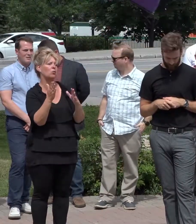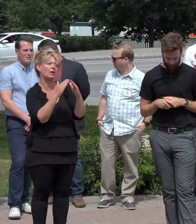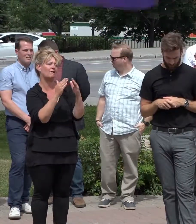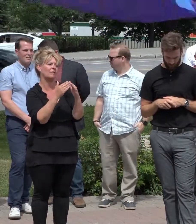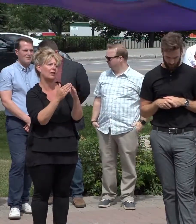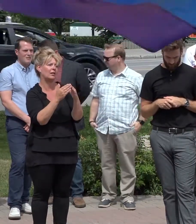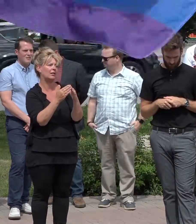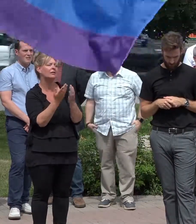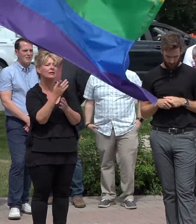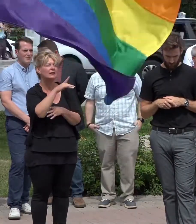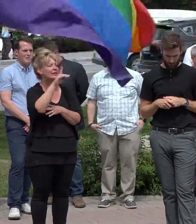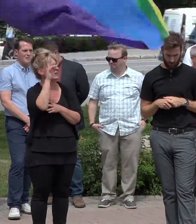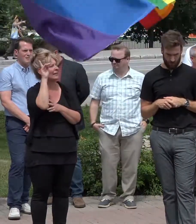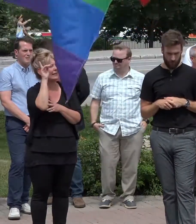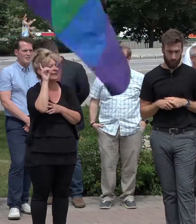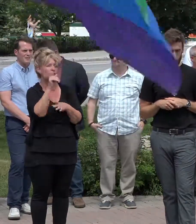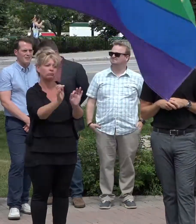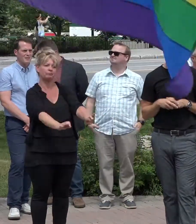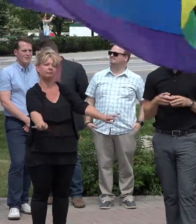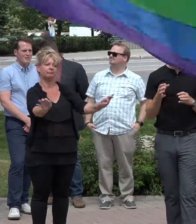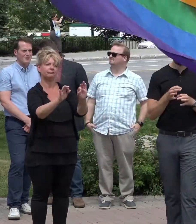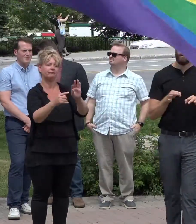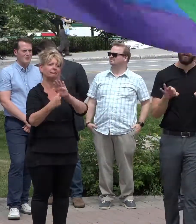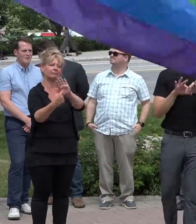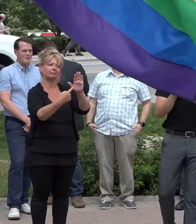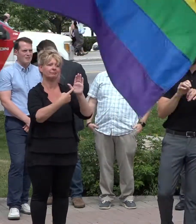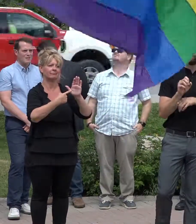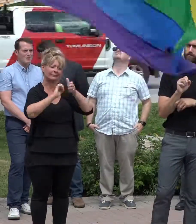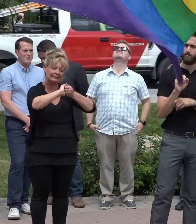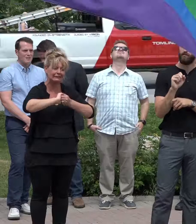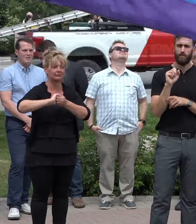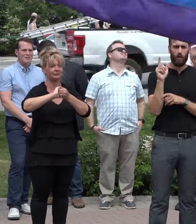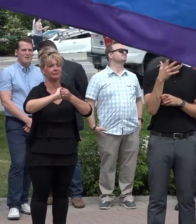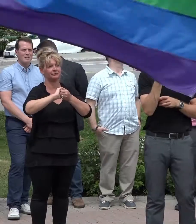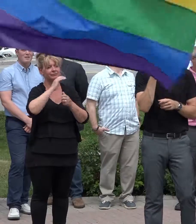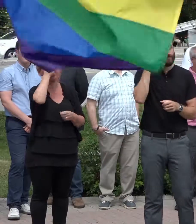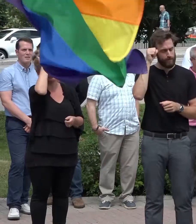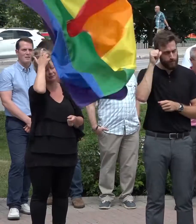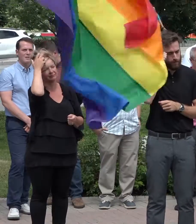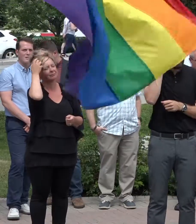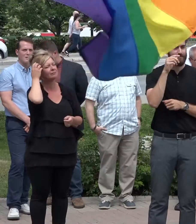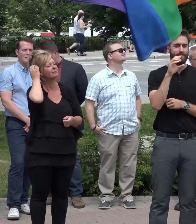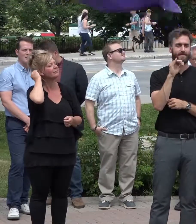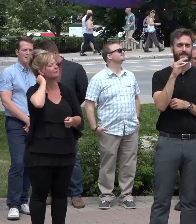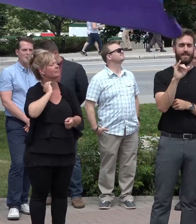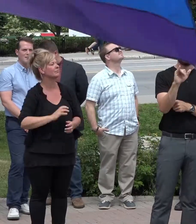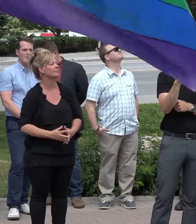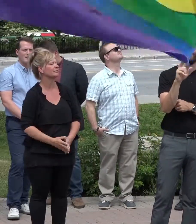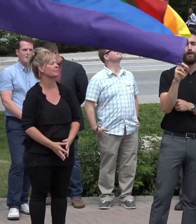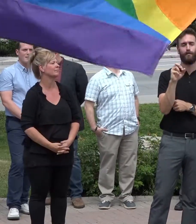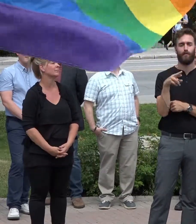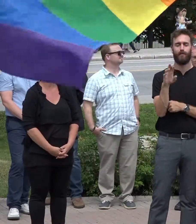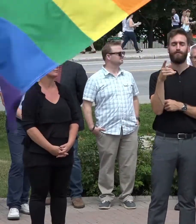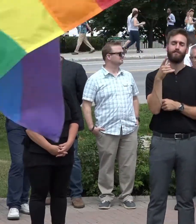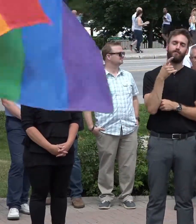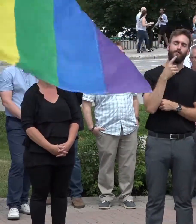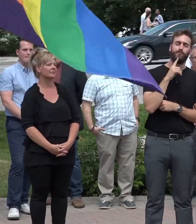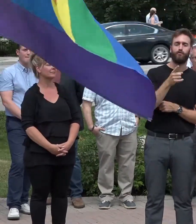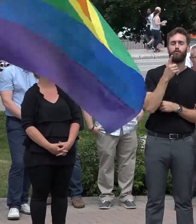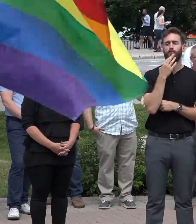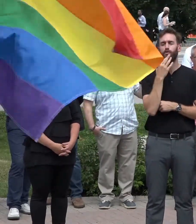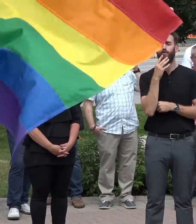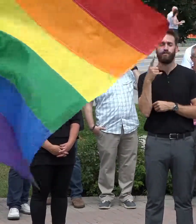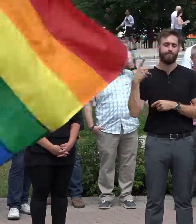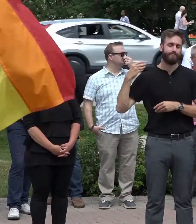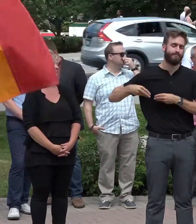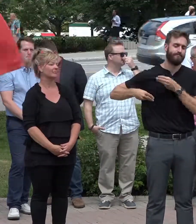construire. It's important for all of us to remember why those Cyndi Lauper moments have been handed down from the bathhouse raids of